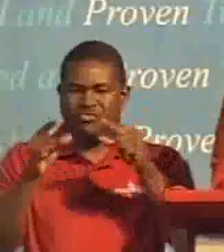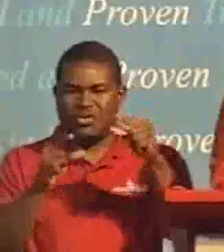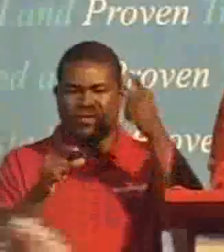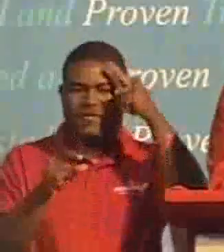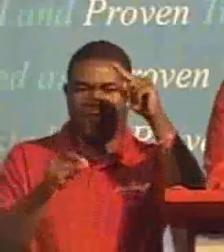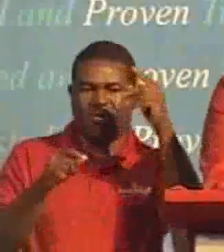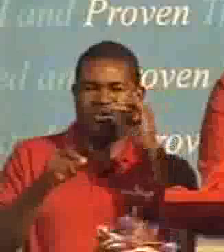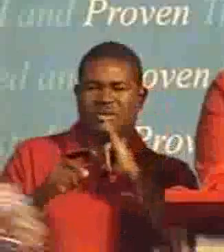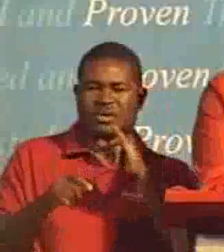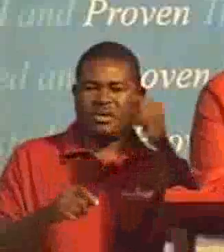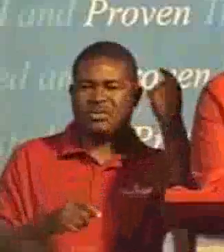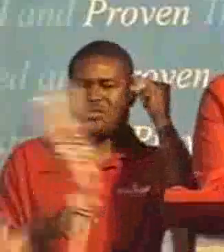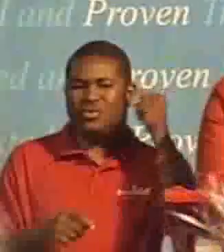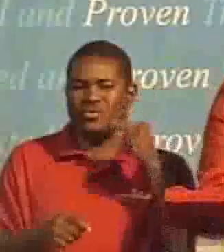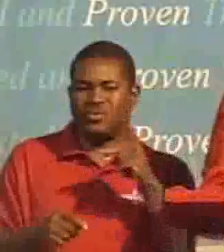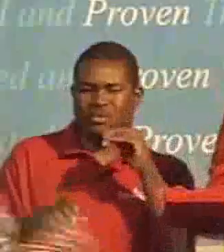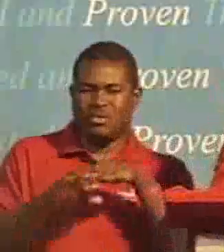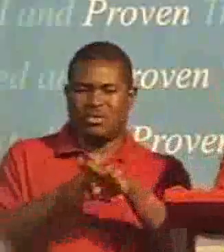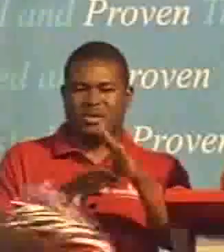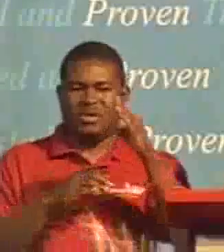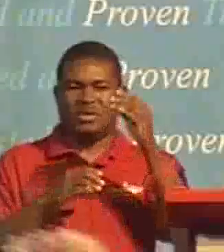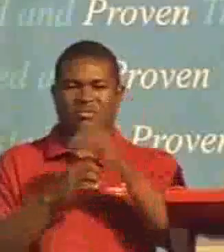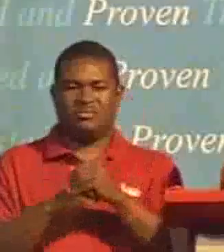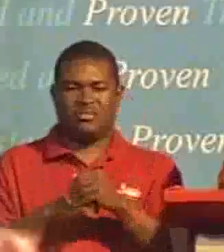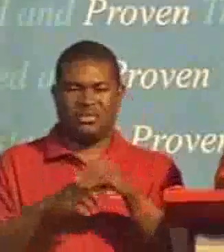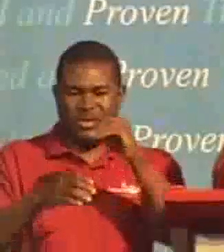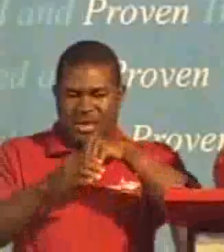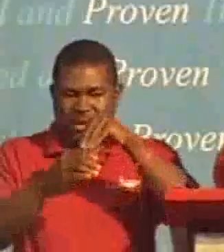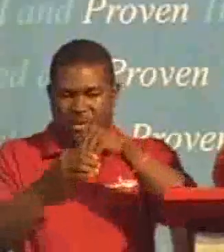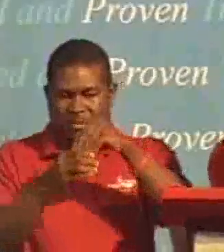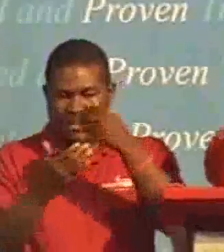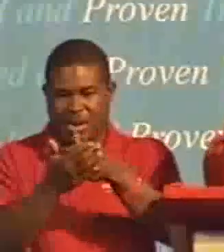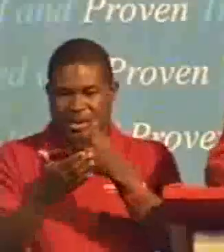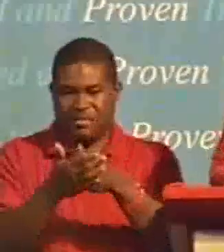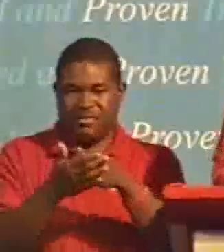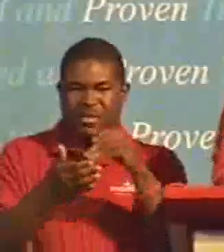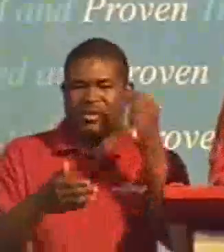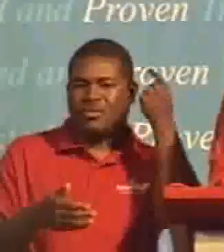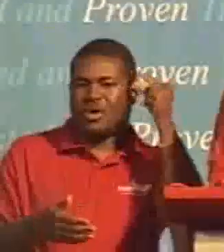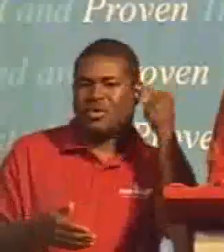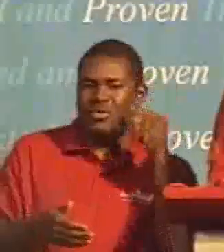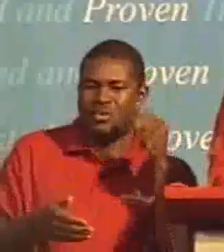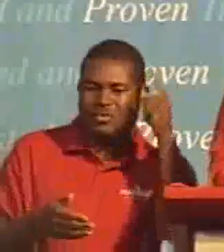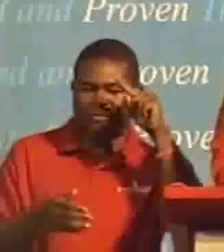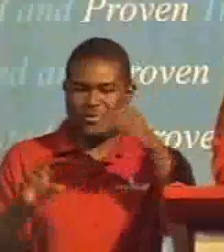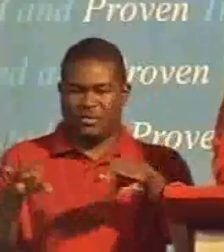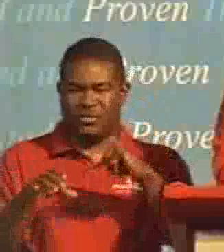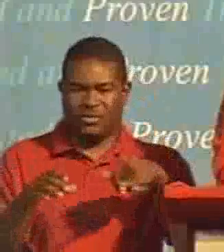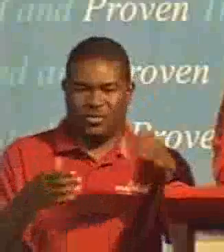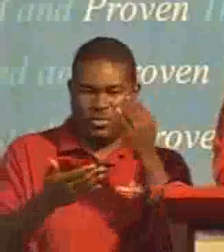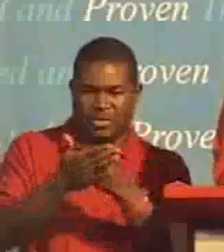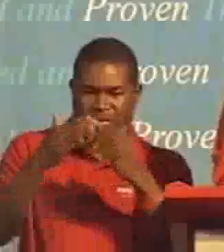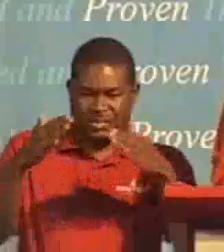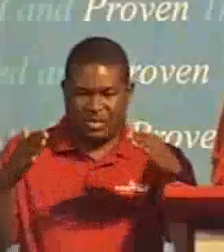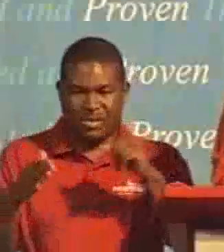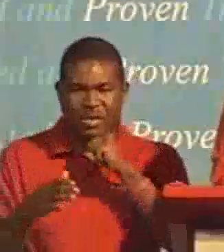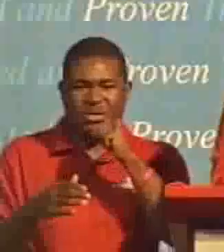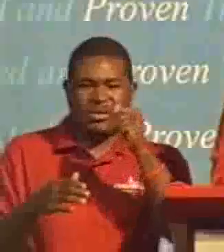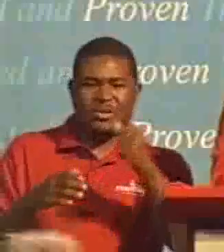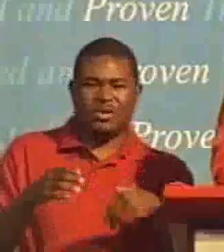Color red is on the move. You get the gold for doing something, not for sitting on the